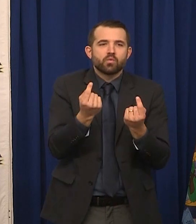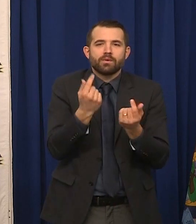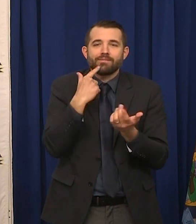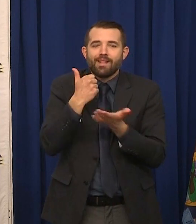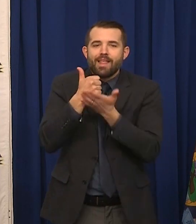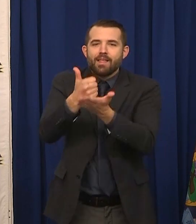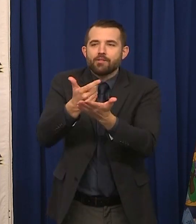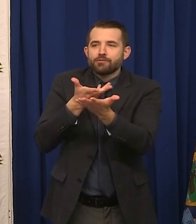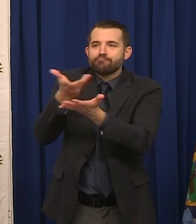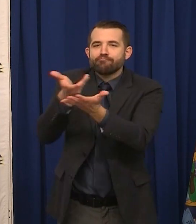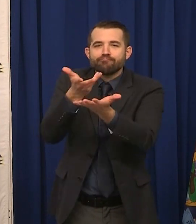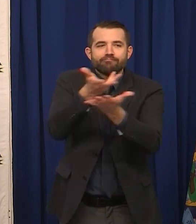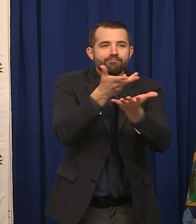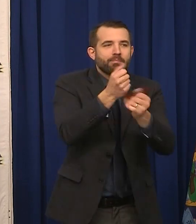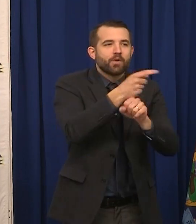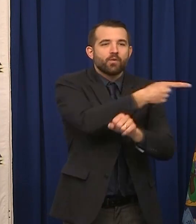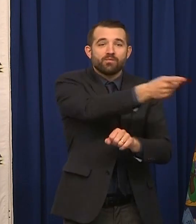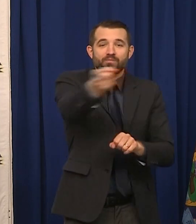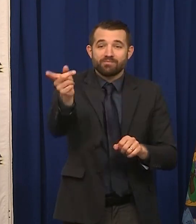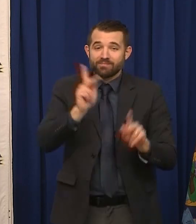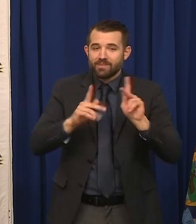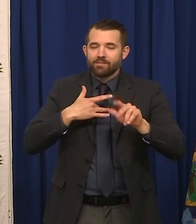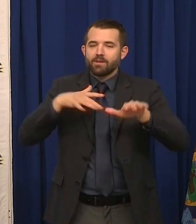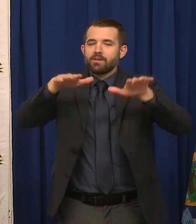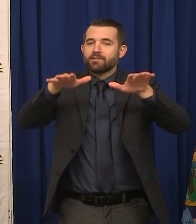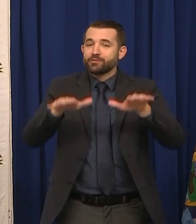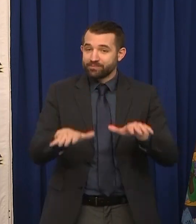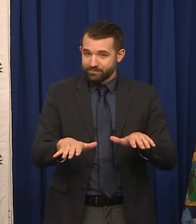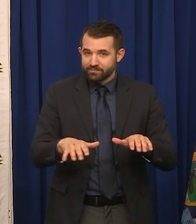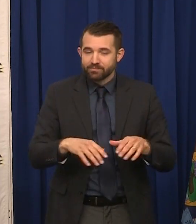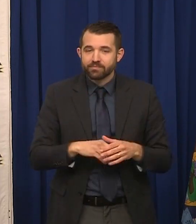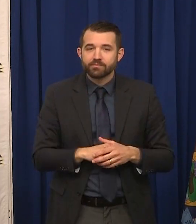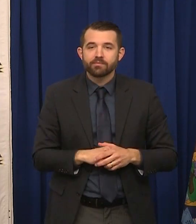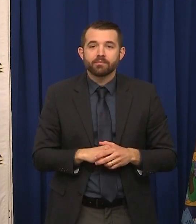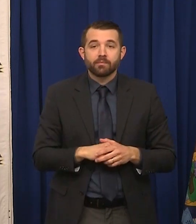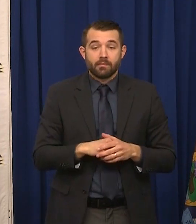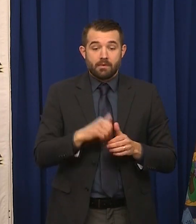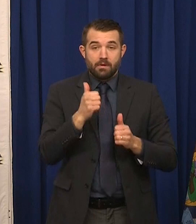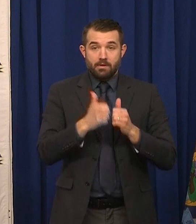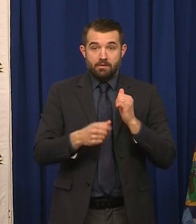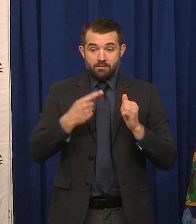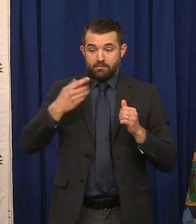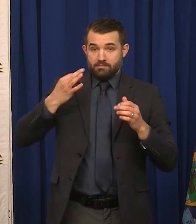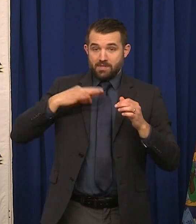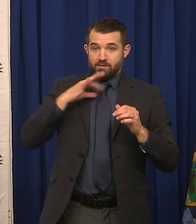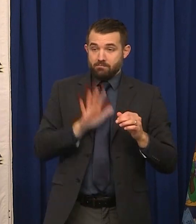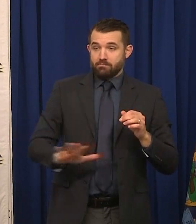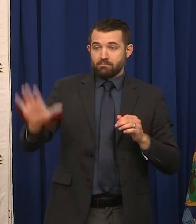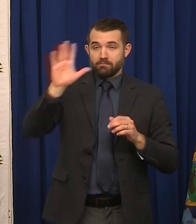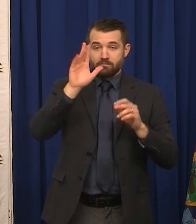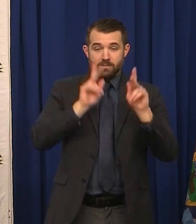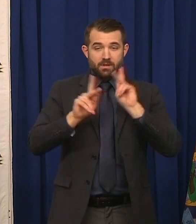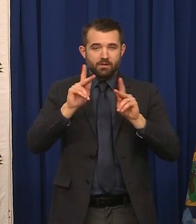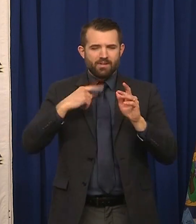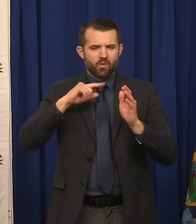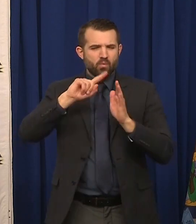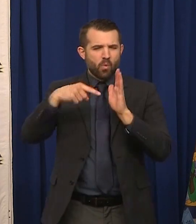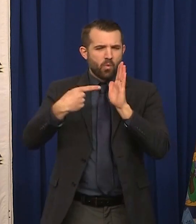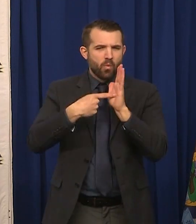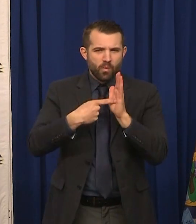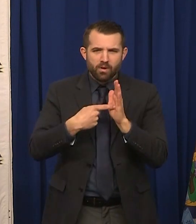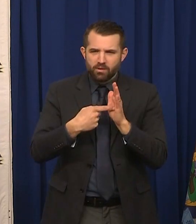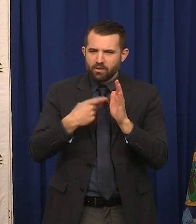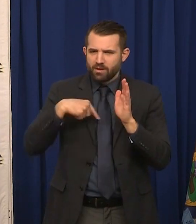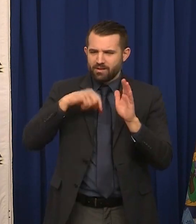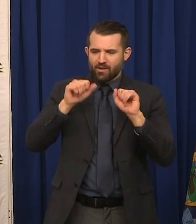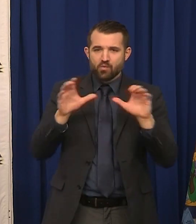now. We, each of us, have a role to play, and each of us can do something to help out this